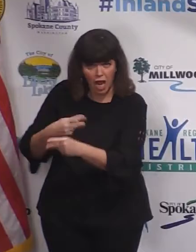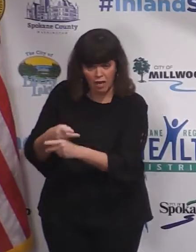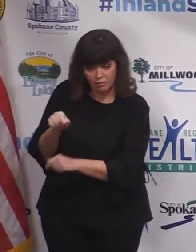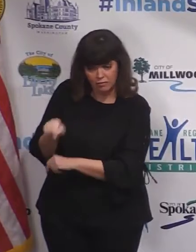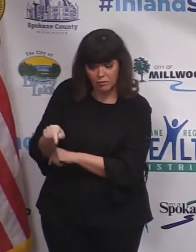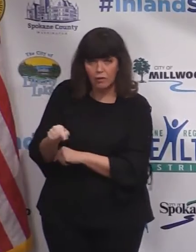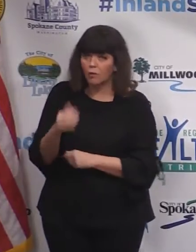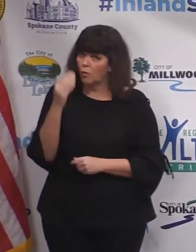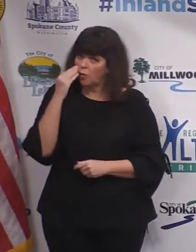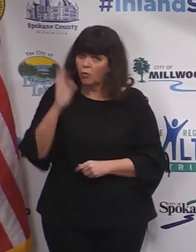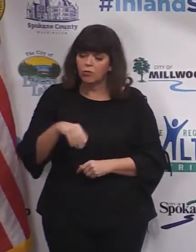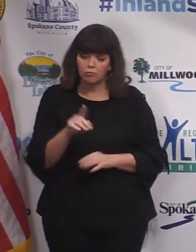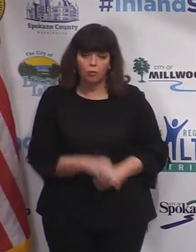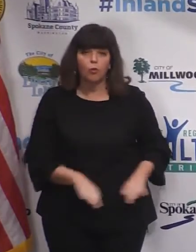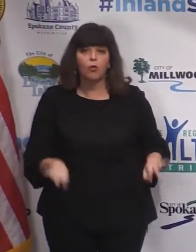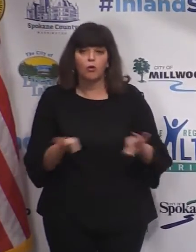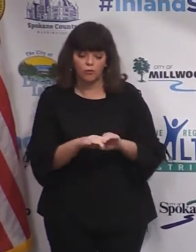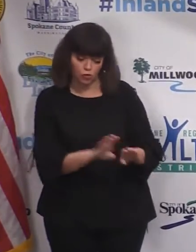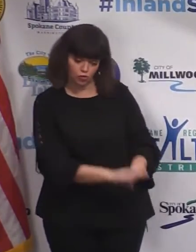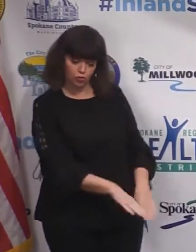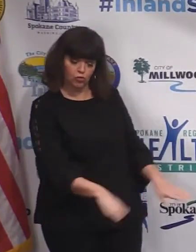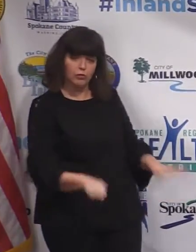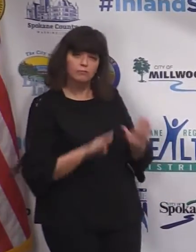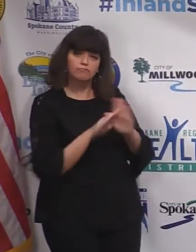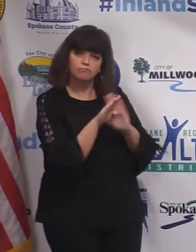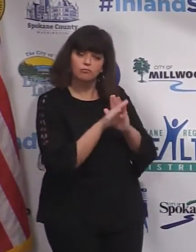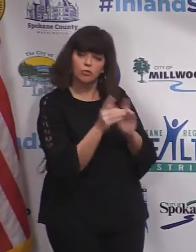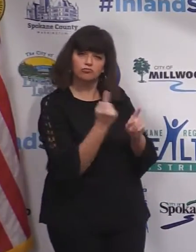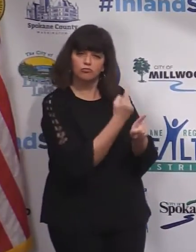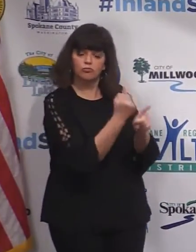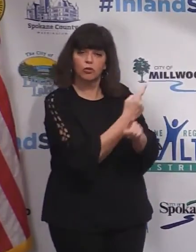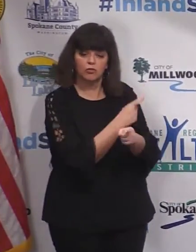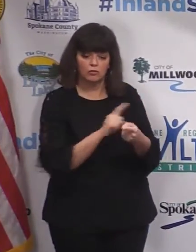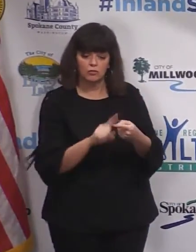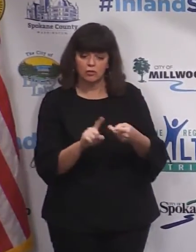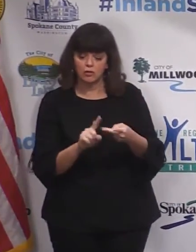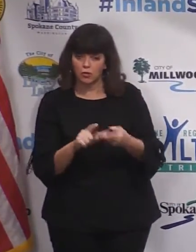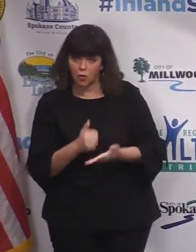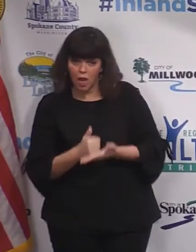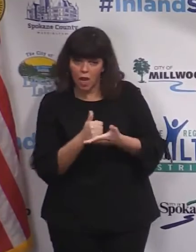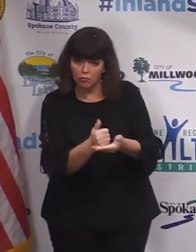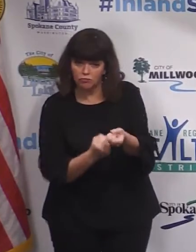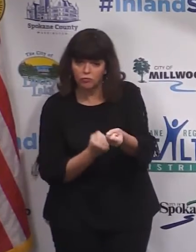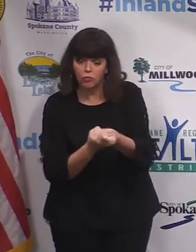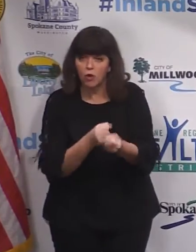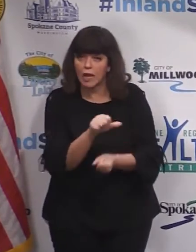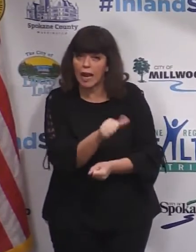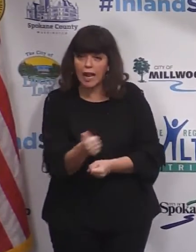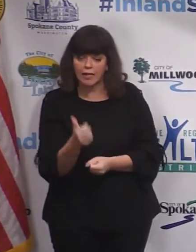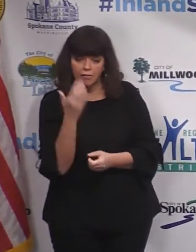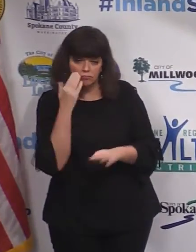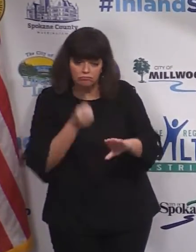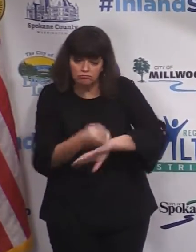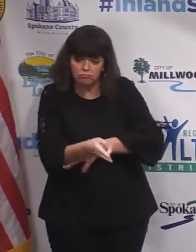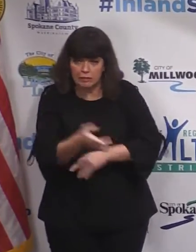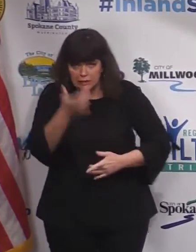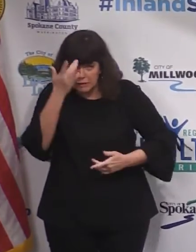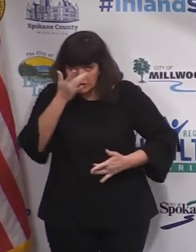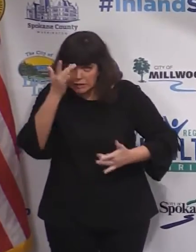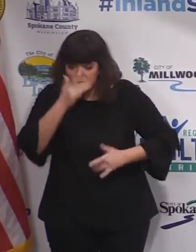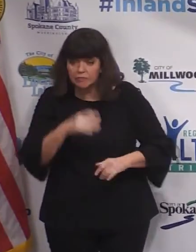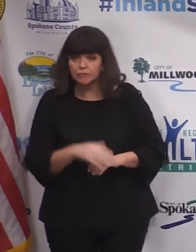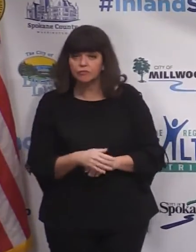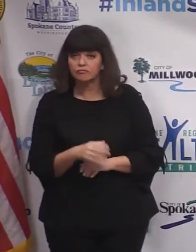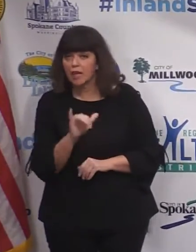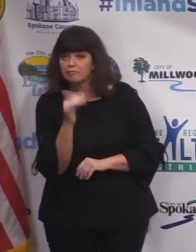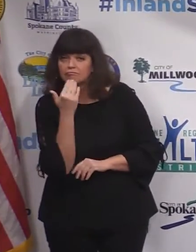essential for healthy child development, reduction of chronic diseases in our community, and for everyone. Second Harvest is our